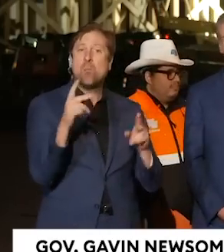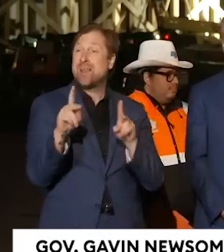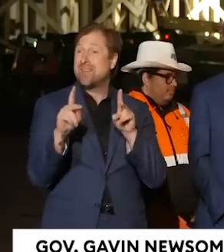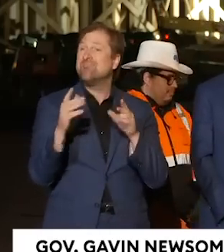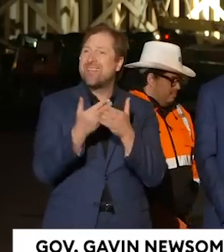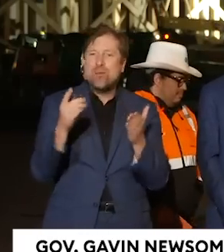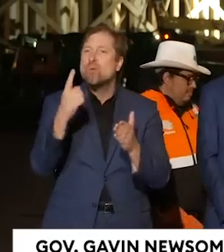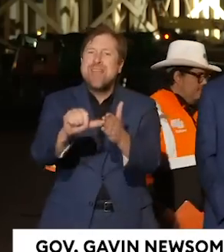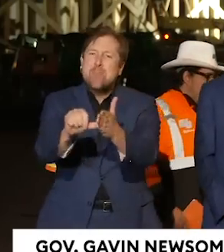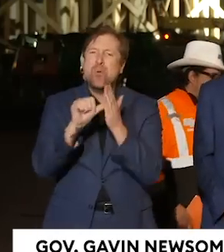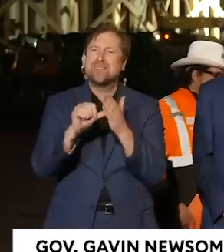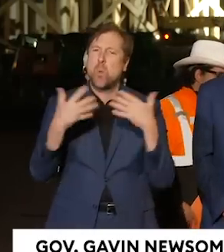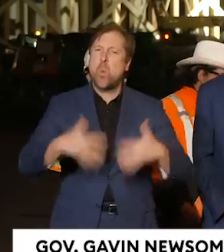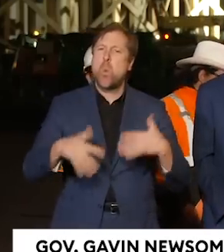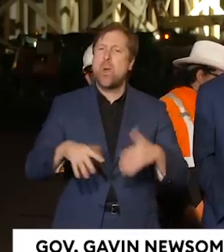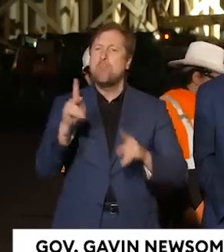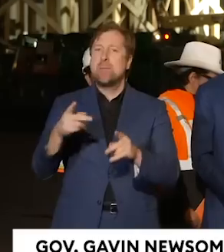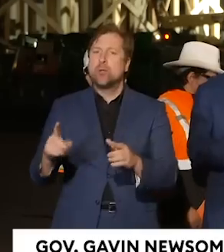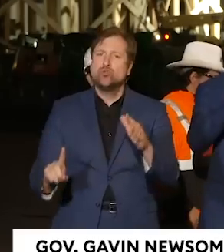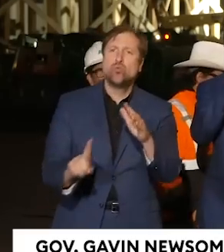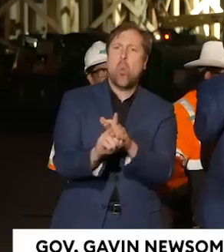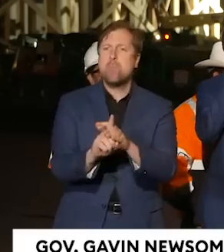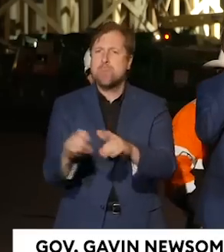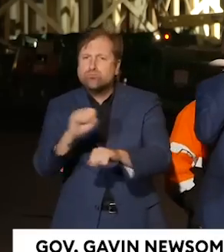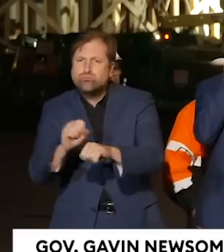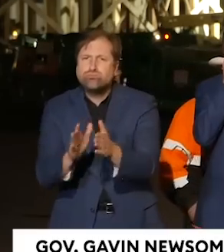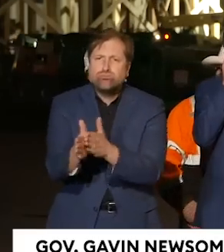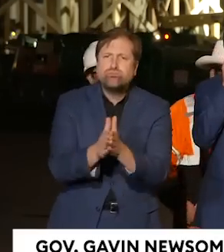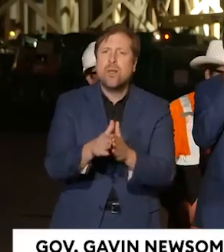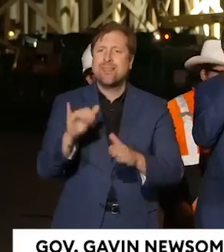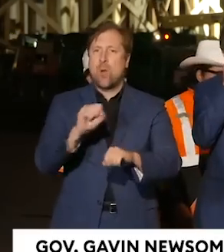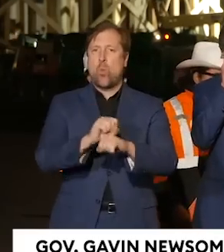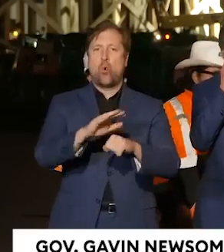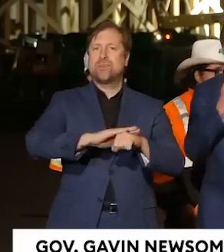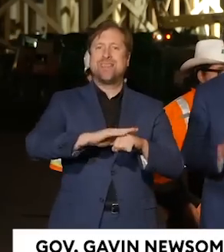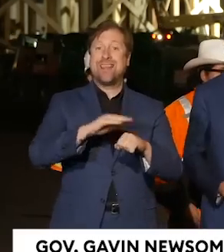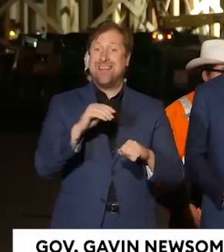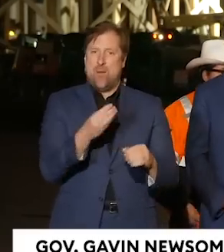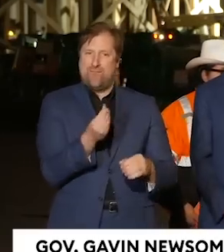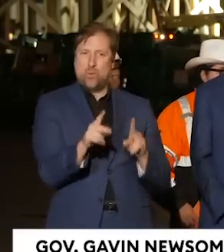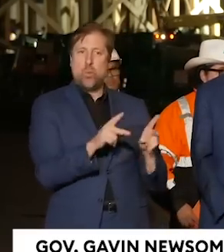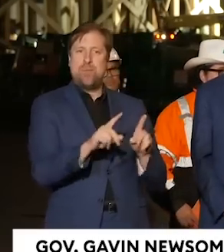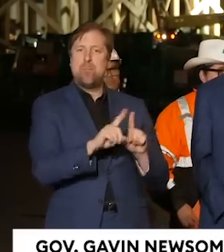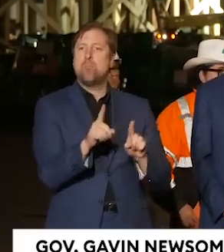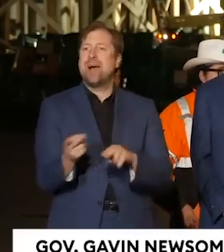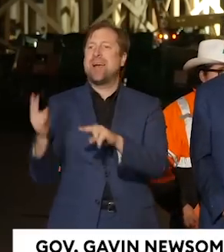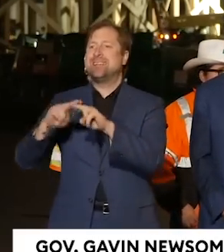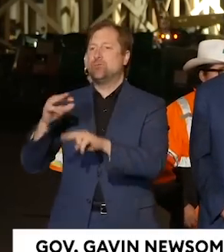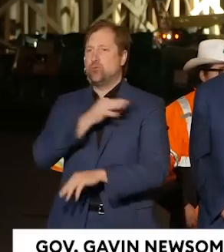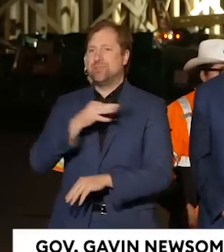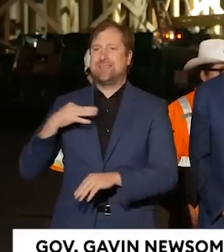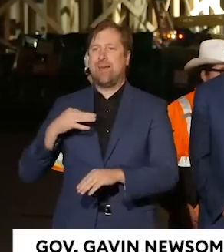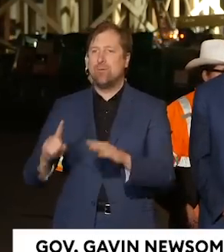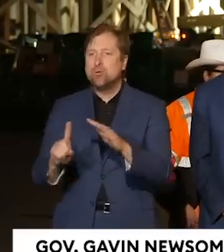the way people came to the work site. In other words, the work site didn't have that many people, but additional staff